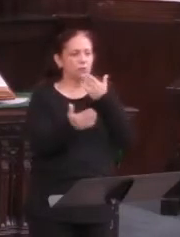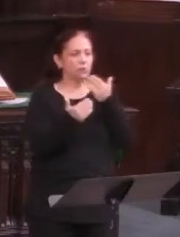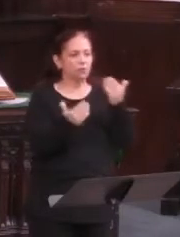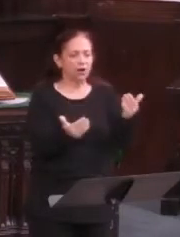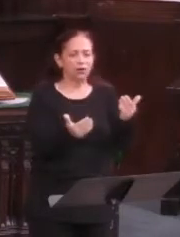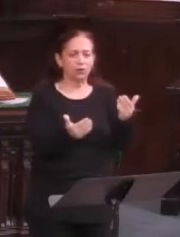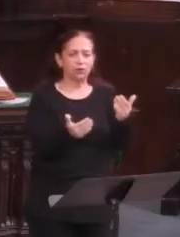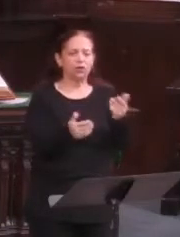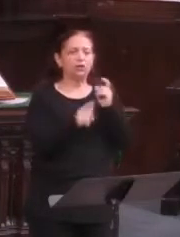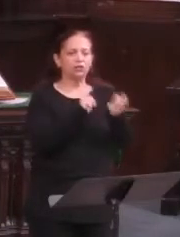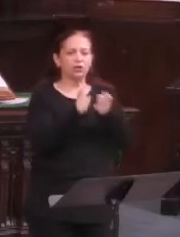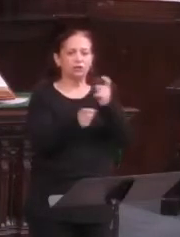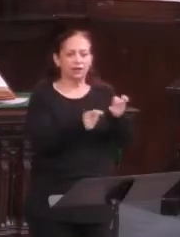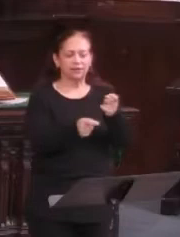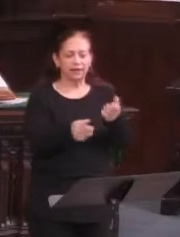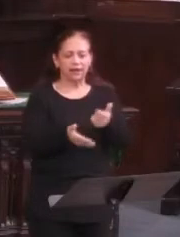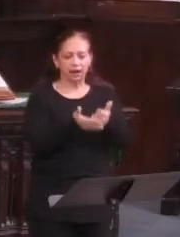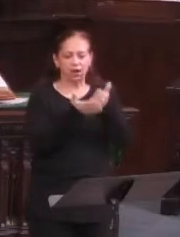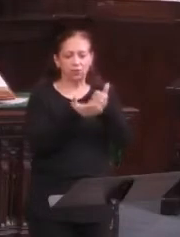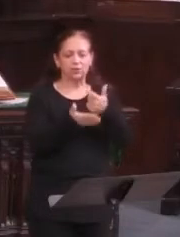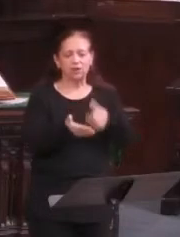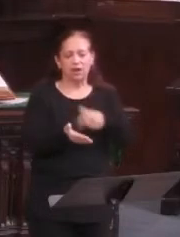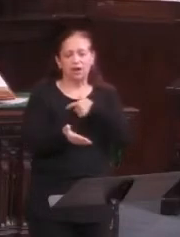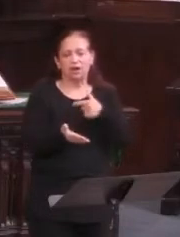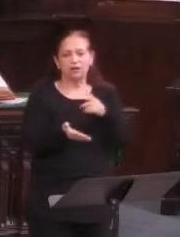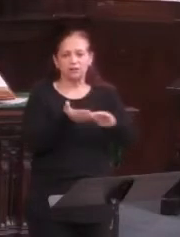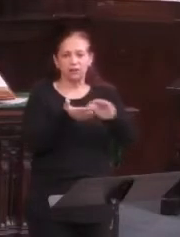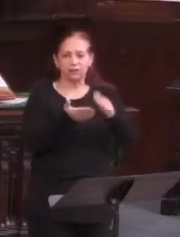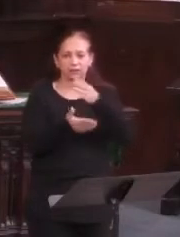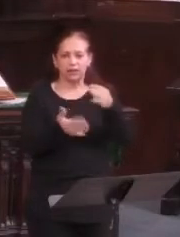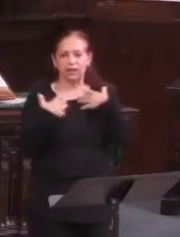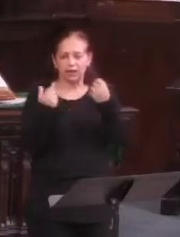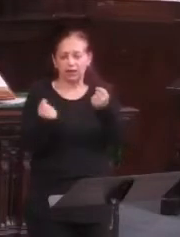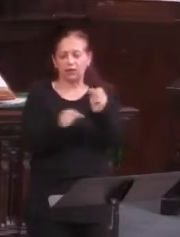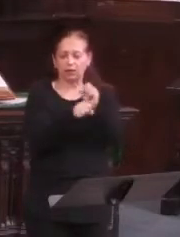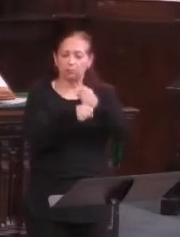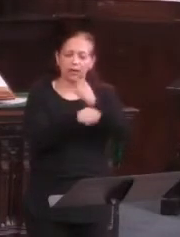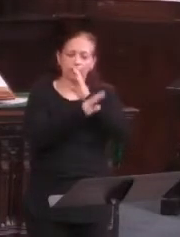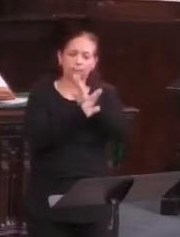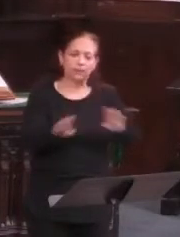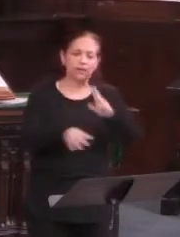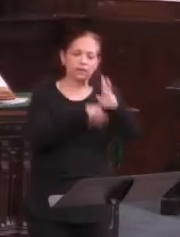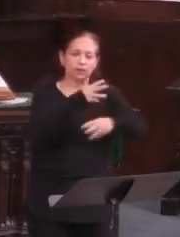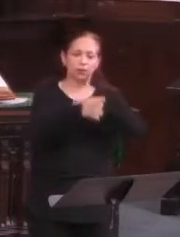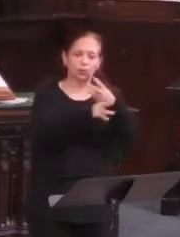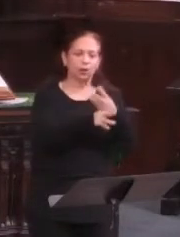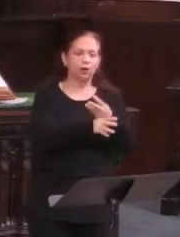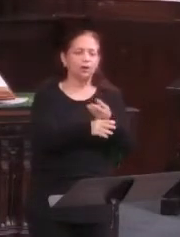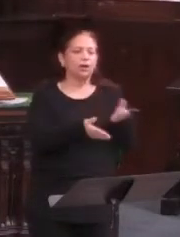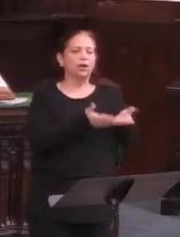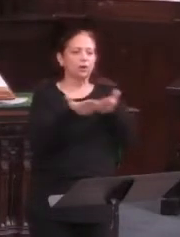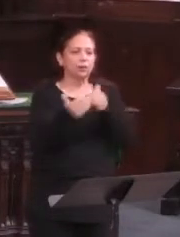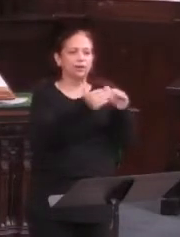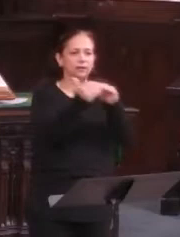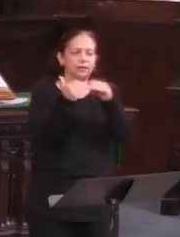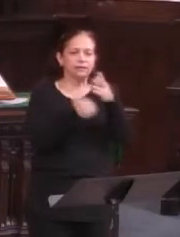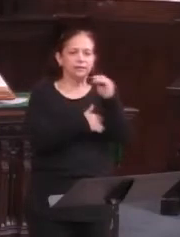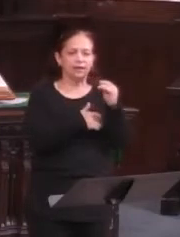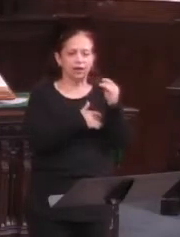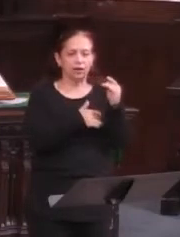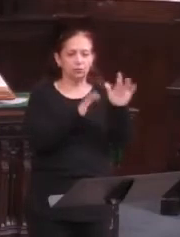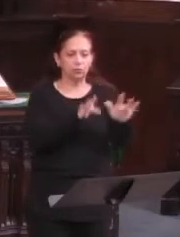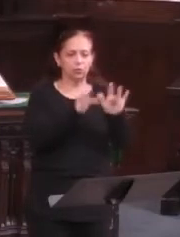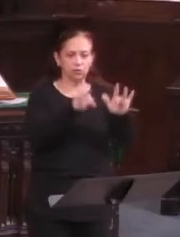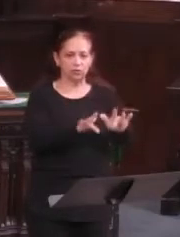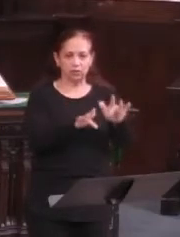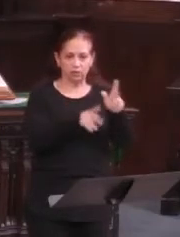to heal. It helps us make peace in the world, and it helps to bring justice and mercy to those who need it most.